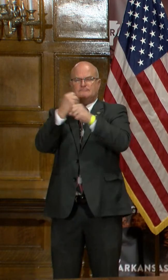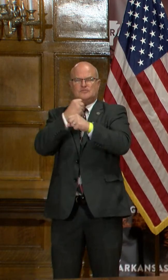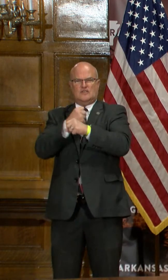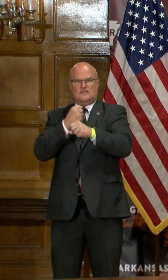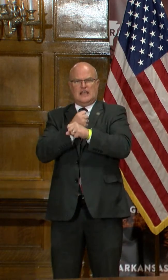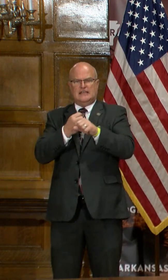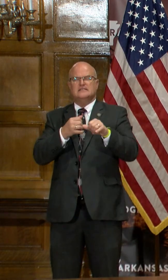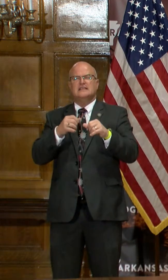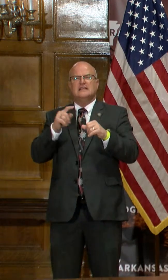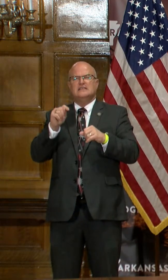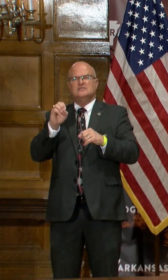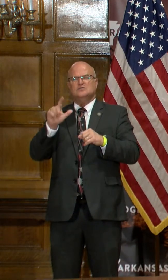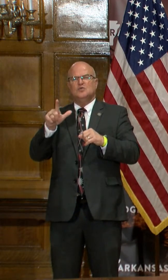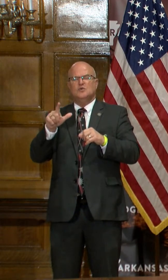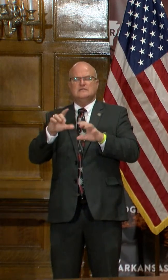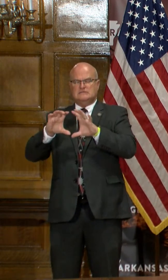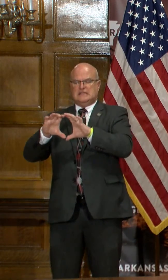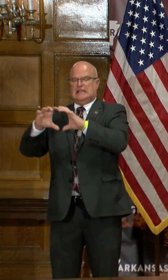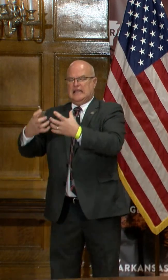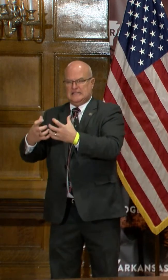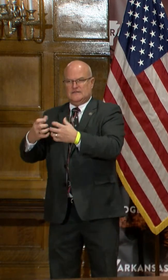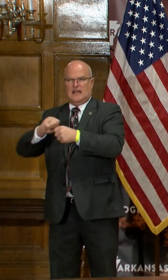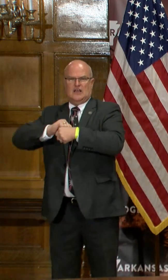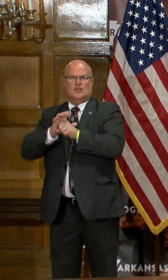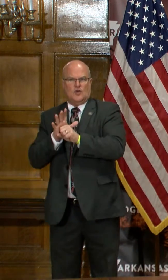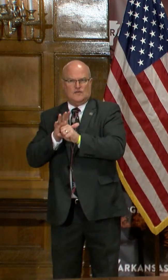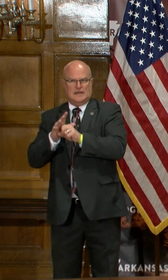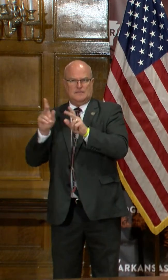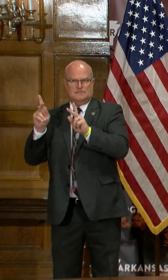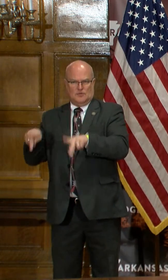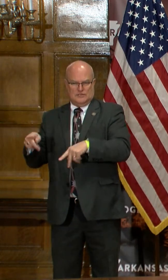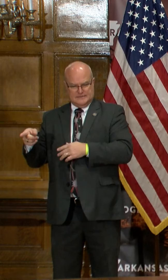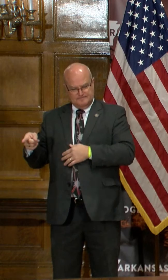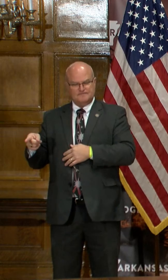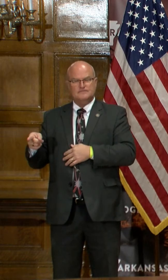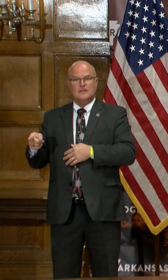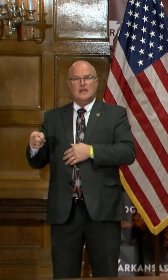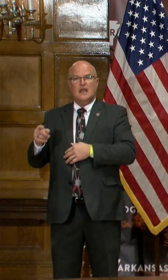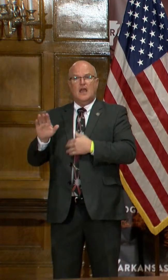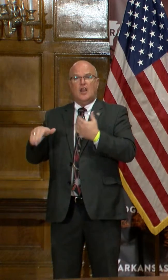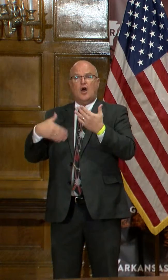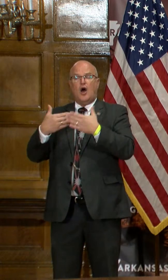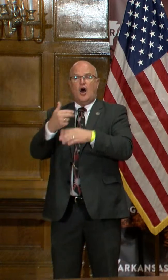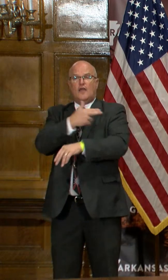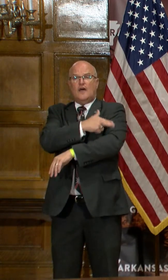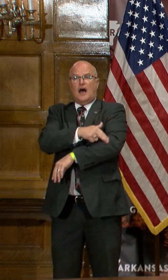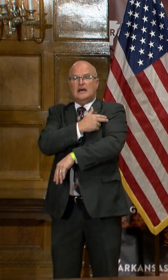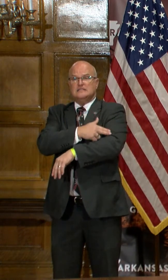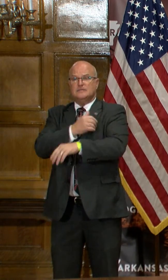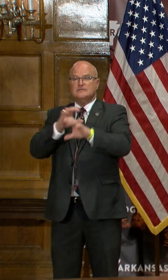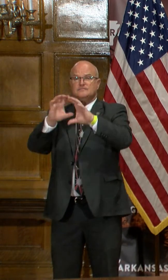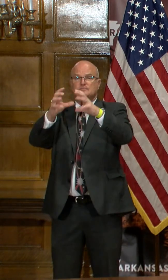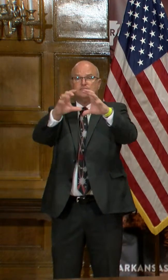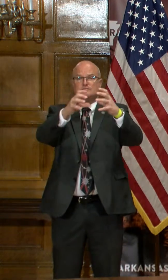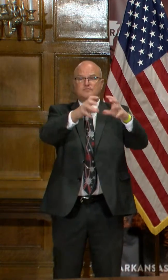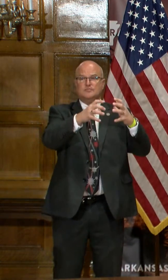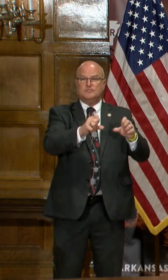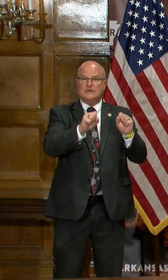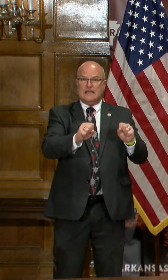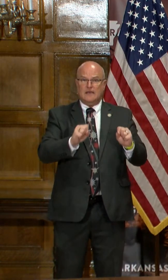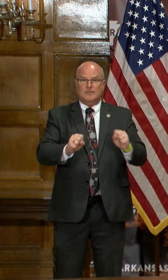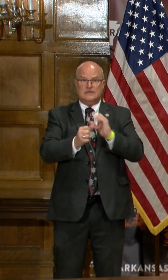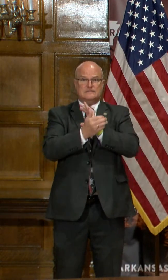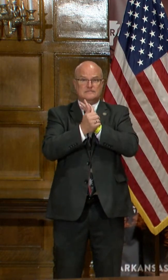a common way of classifying these COVID-19 patients. And all the hospitals as well would be categorized based on the capabilities